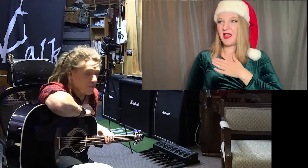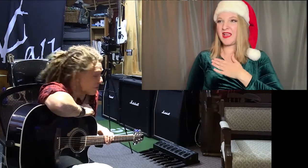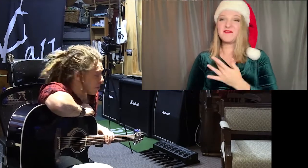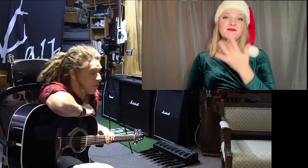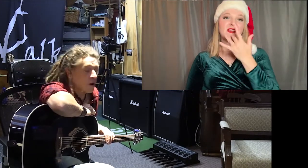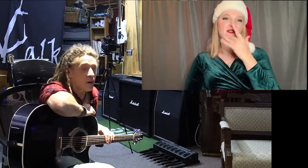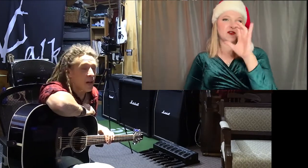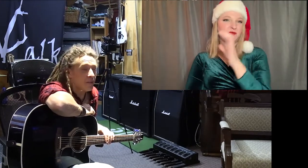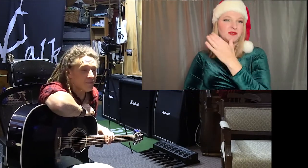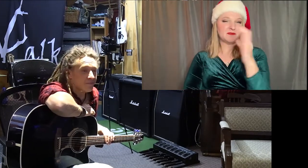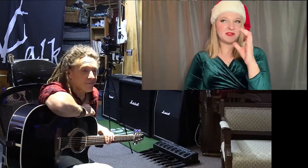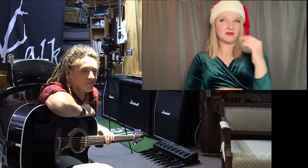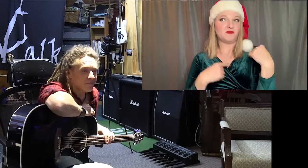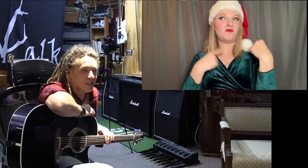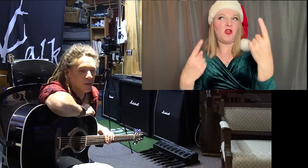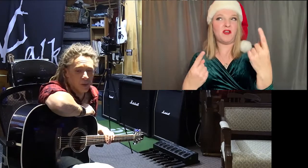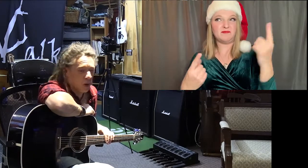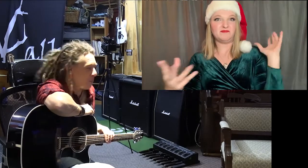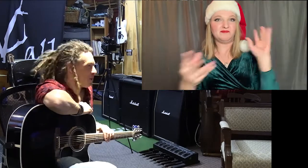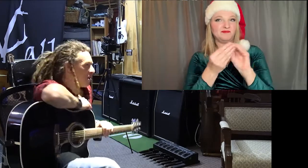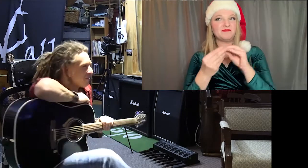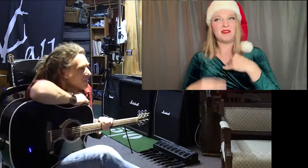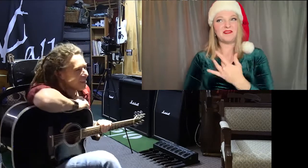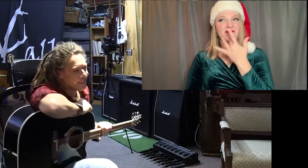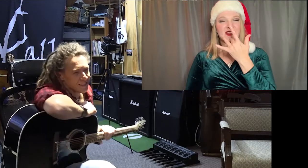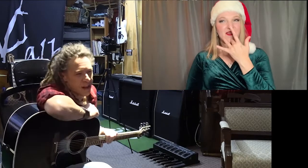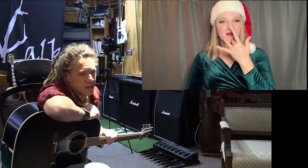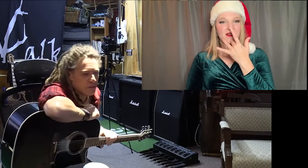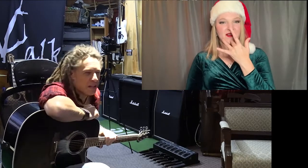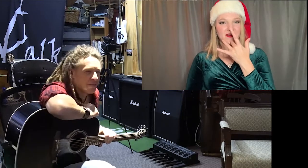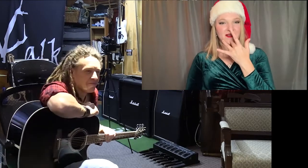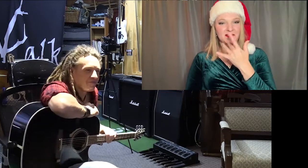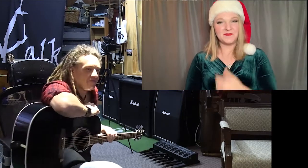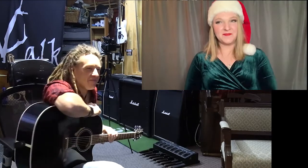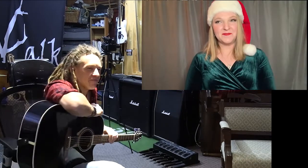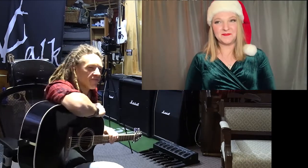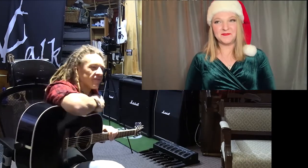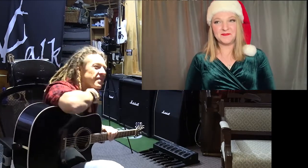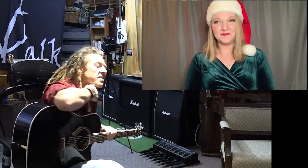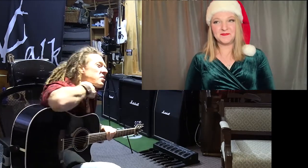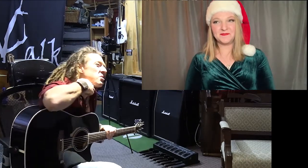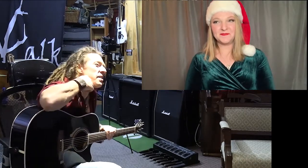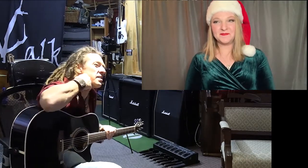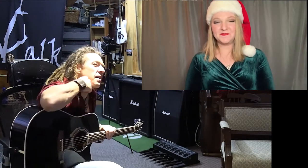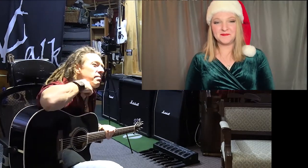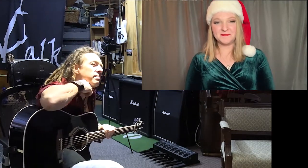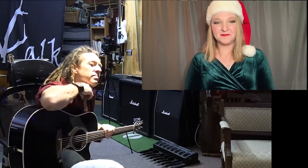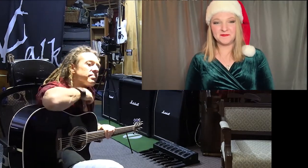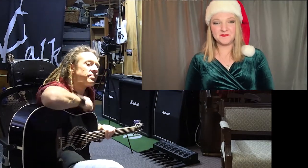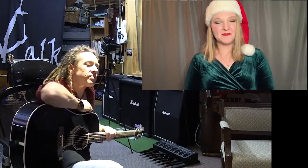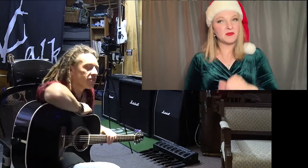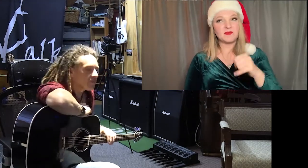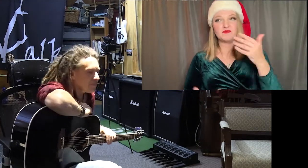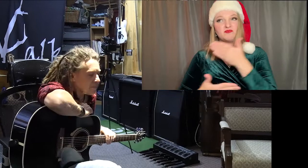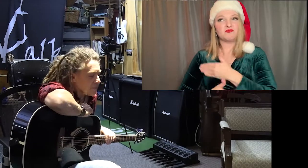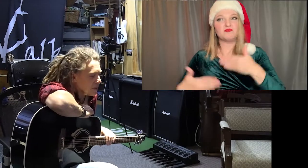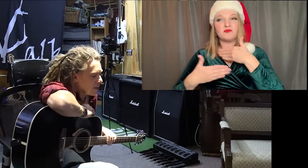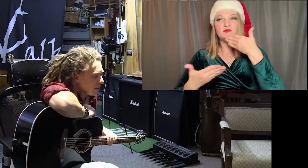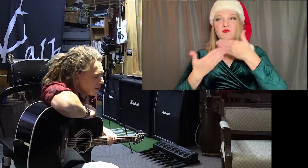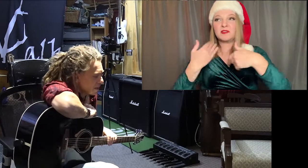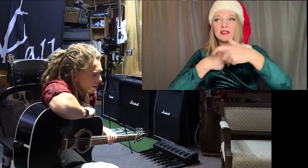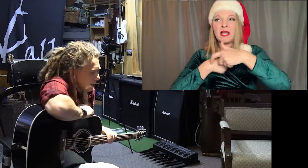Christmas so far to date. Yeah? Let's see if we top it off. No, I don't think we can. Yeah. What do you remember about that